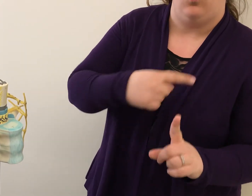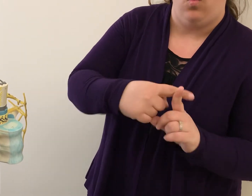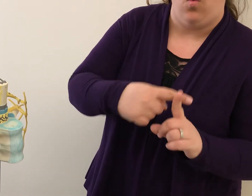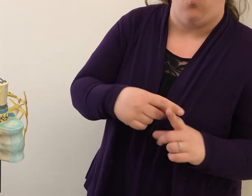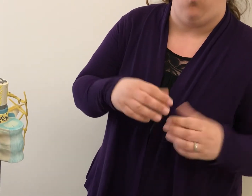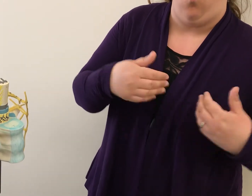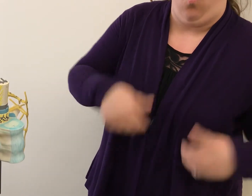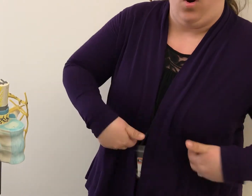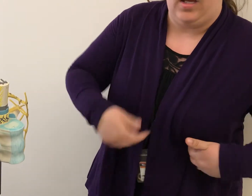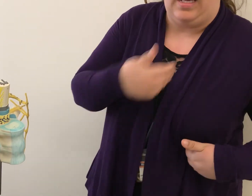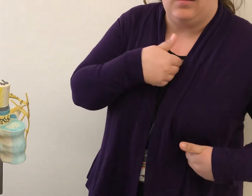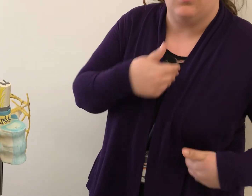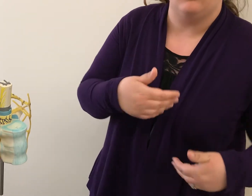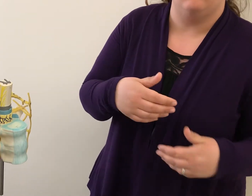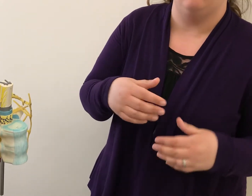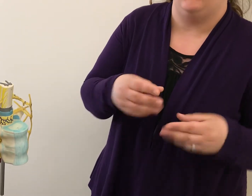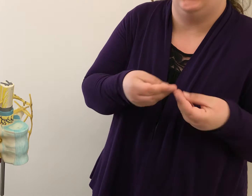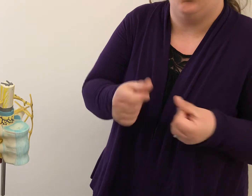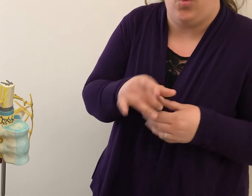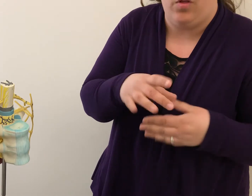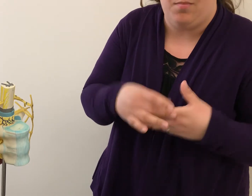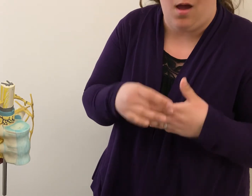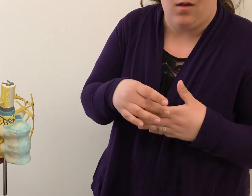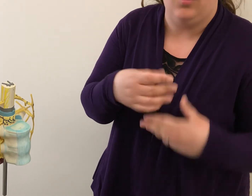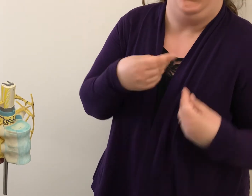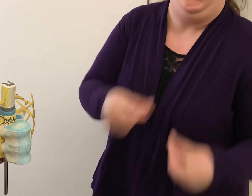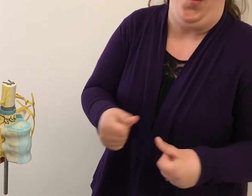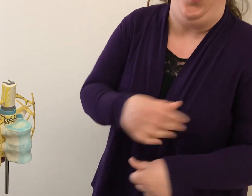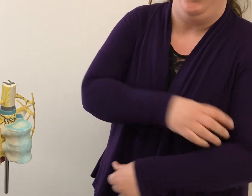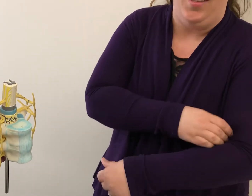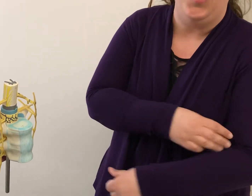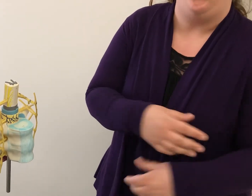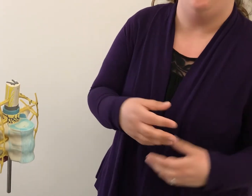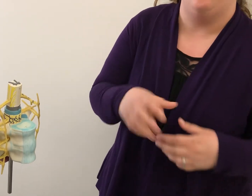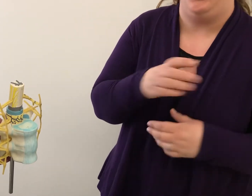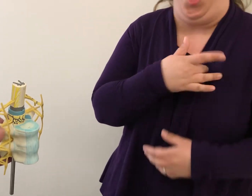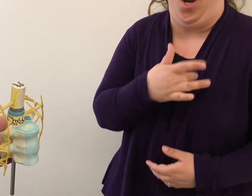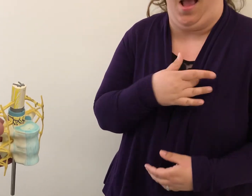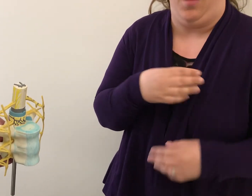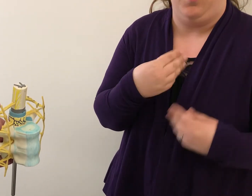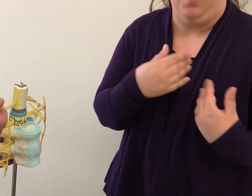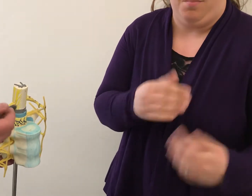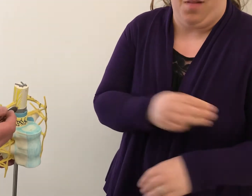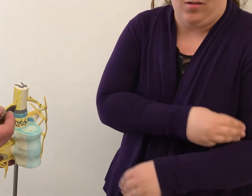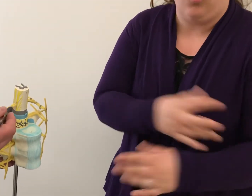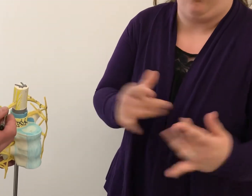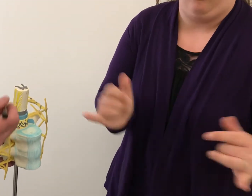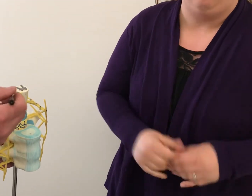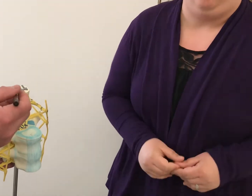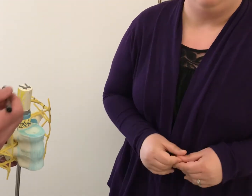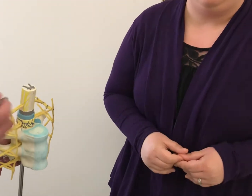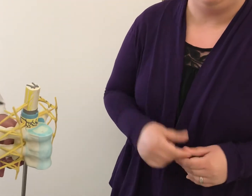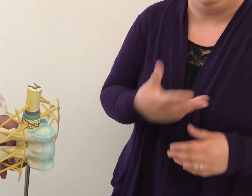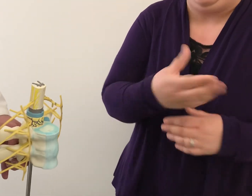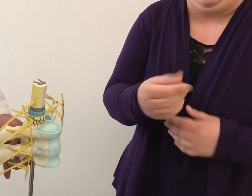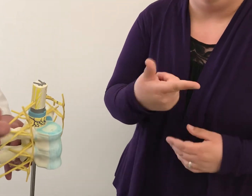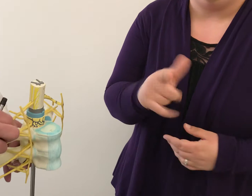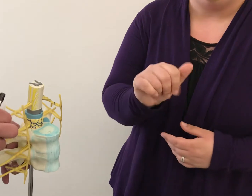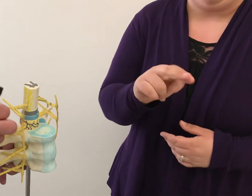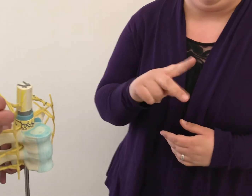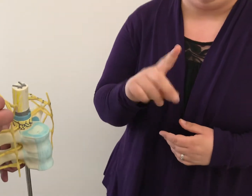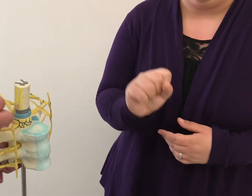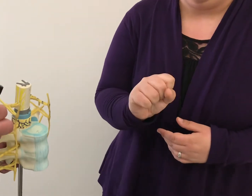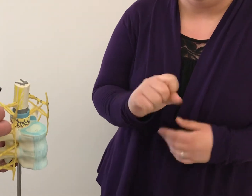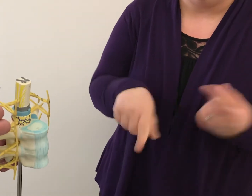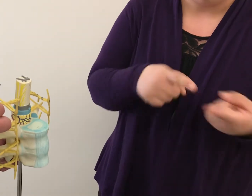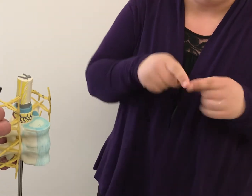muscle, cardiac muscle, and glands. Okay, so as they come out, the